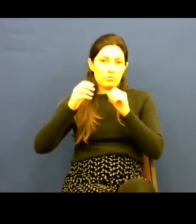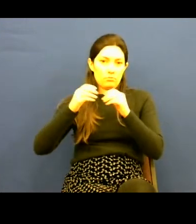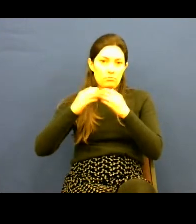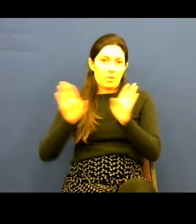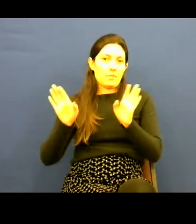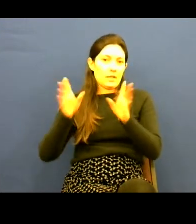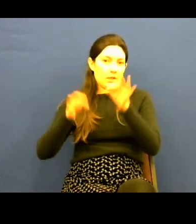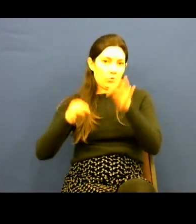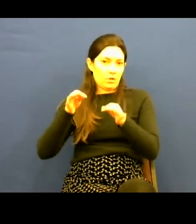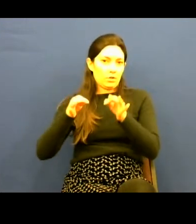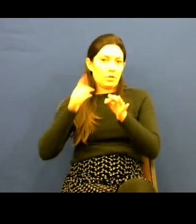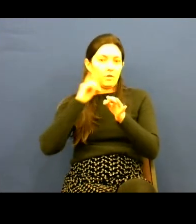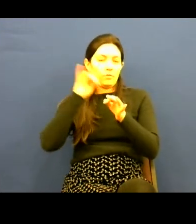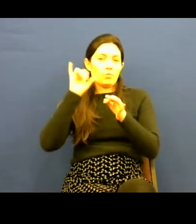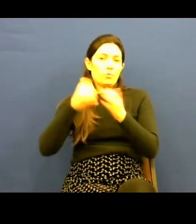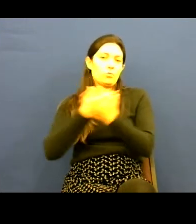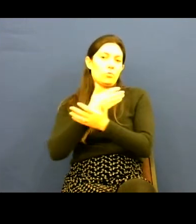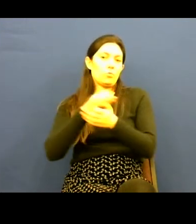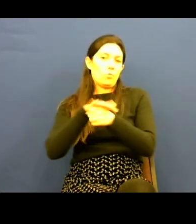law. So.